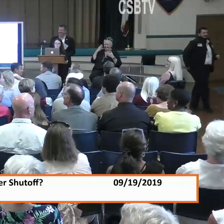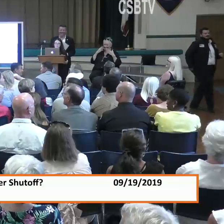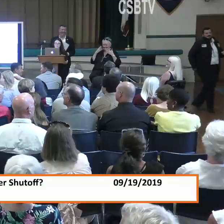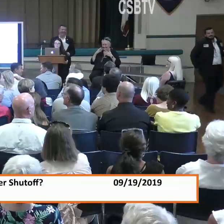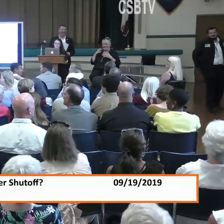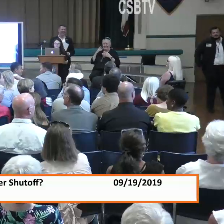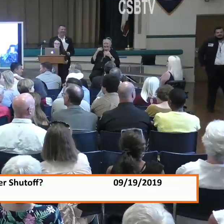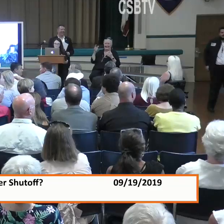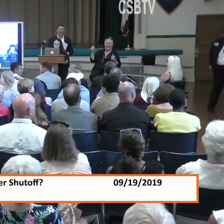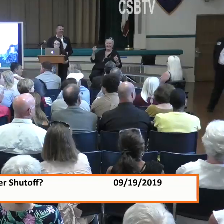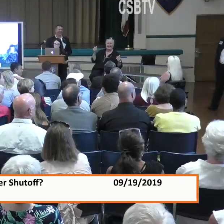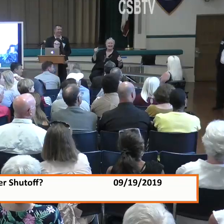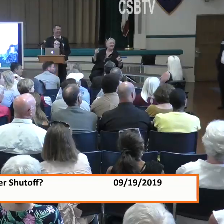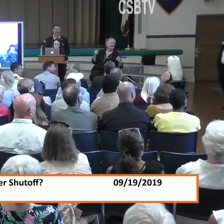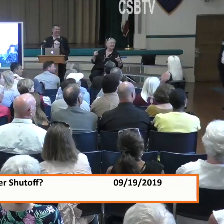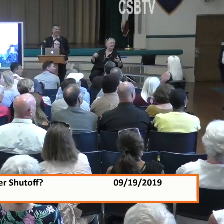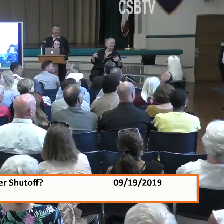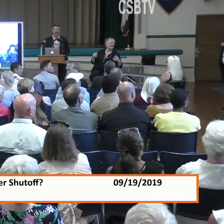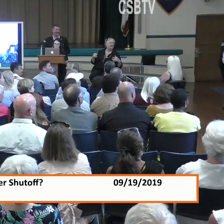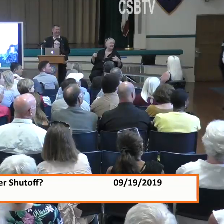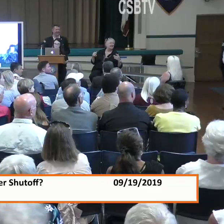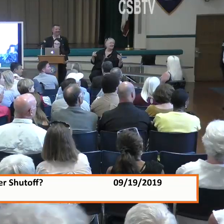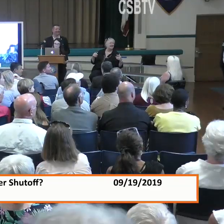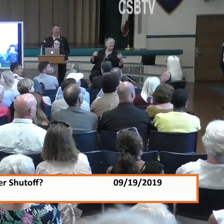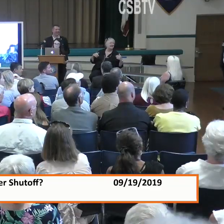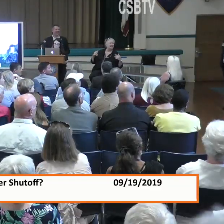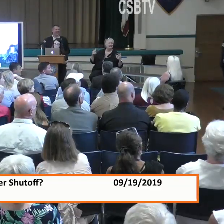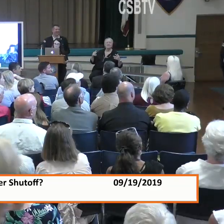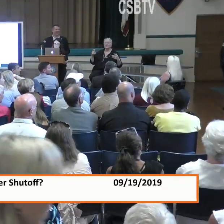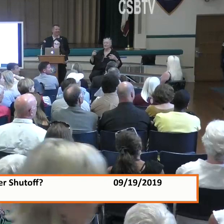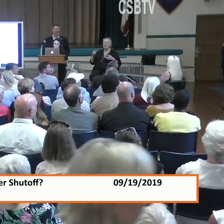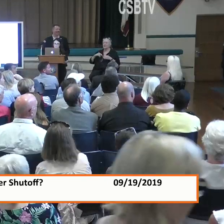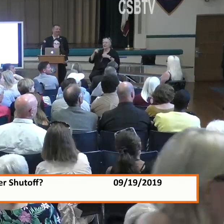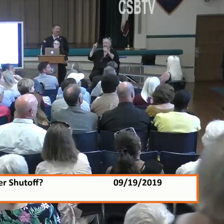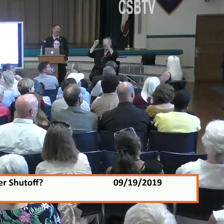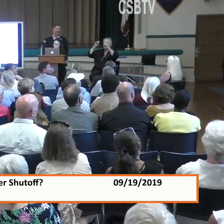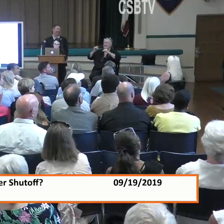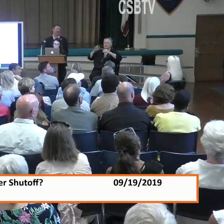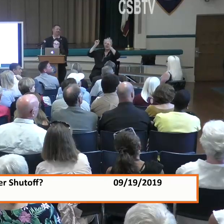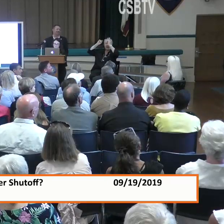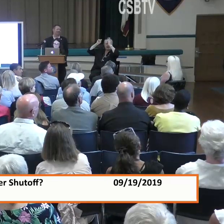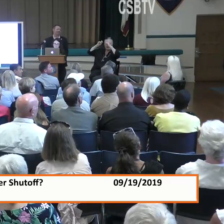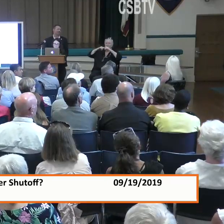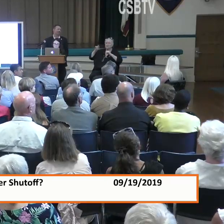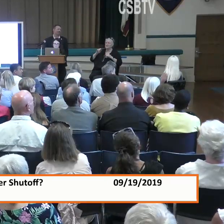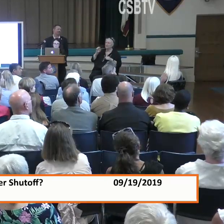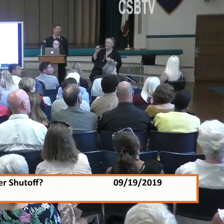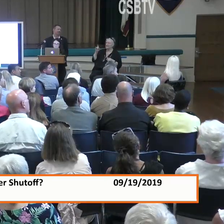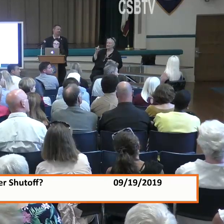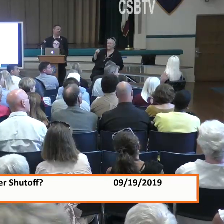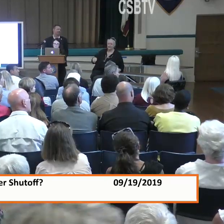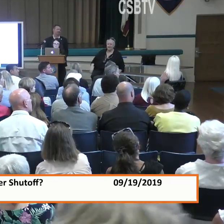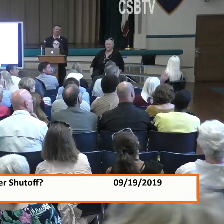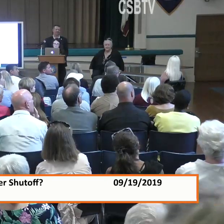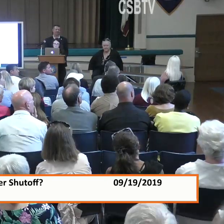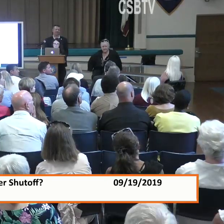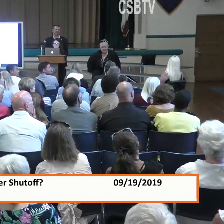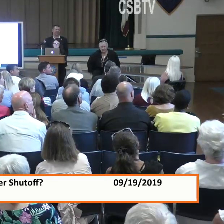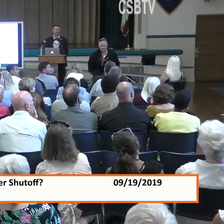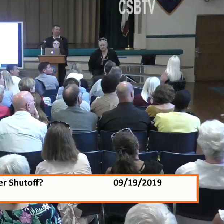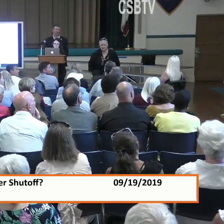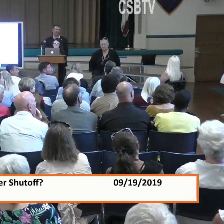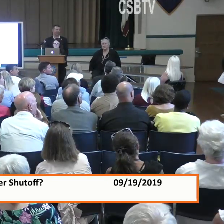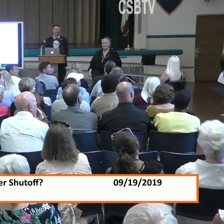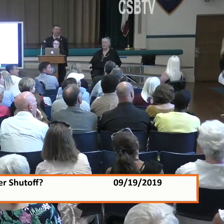I'm taking off my Mirage shirt. I'm putting on my teacher hat, and I have a question for Edison. Last week, you were checking your lines,